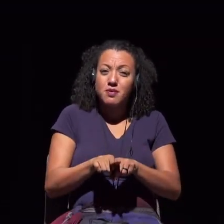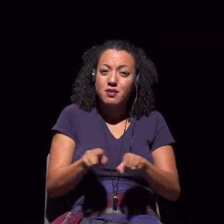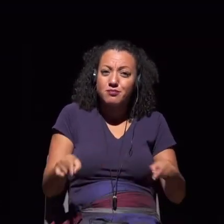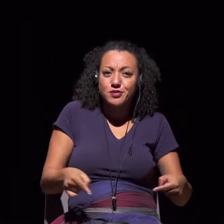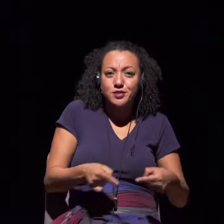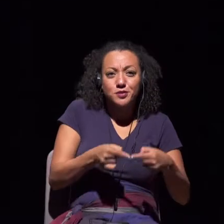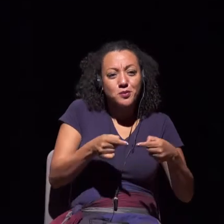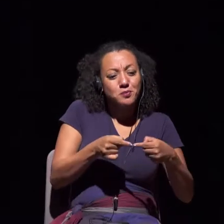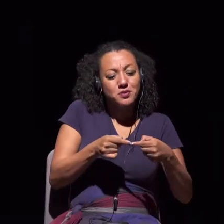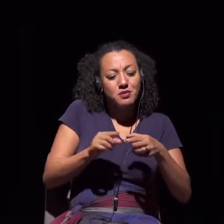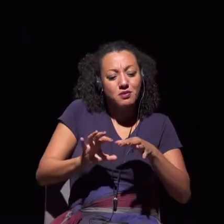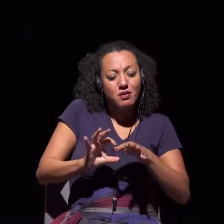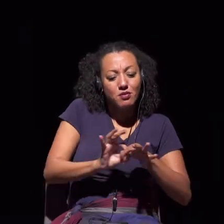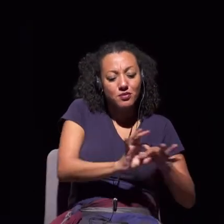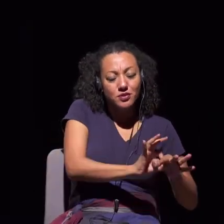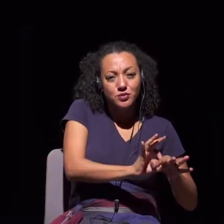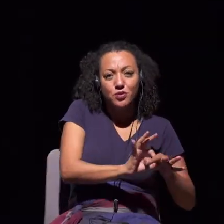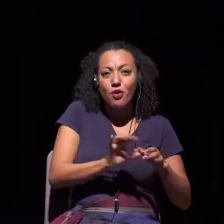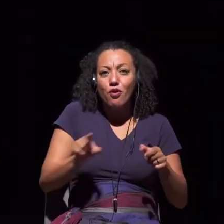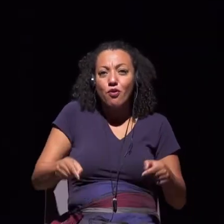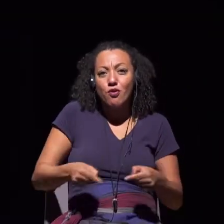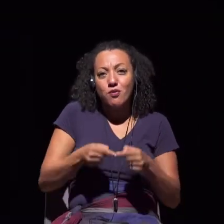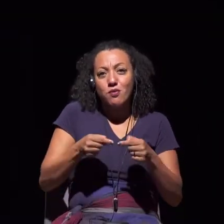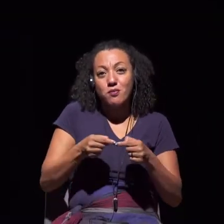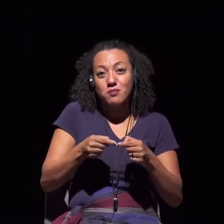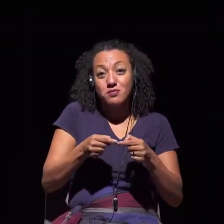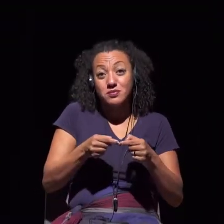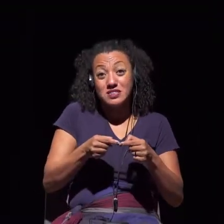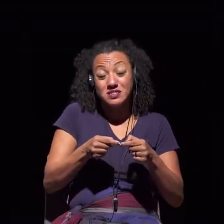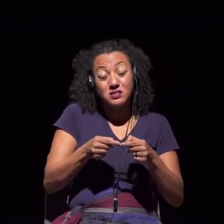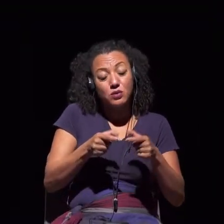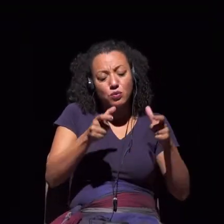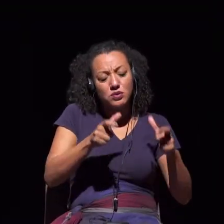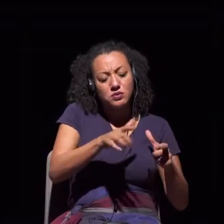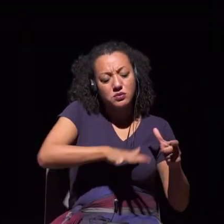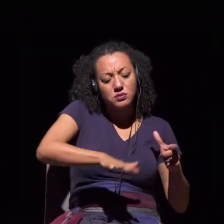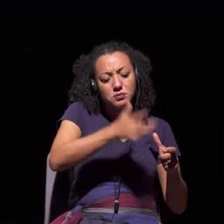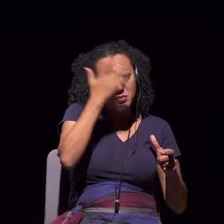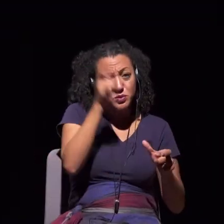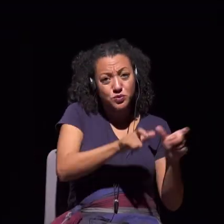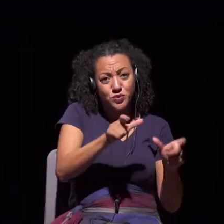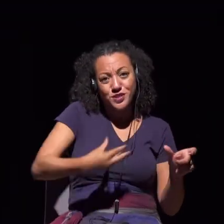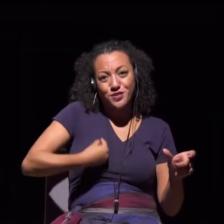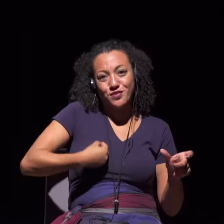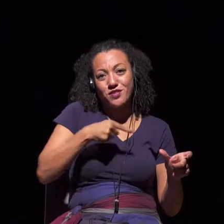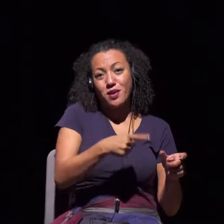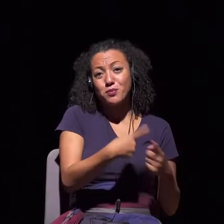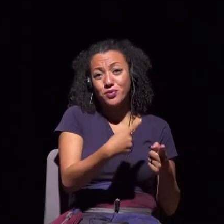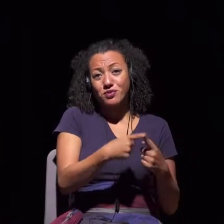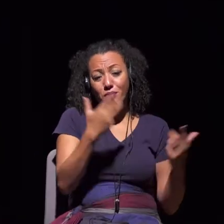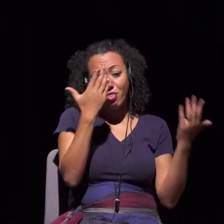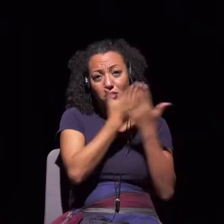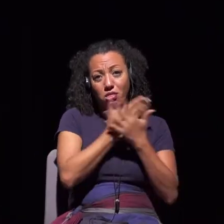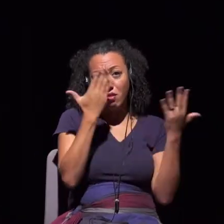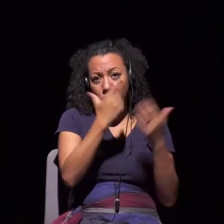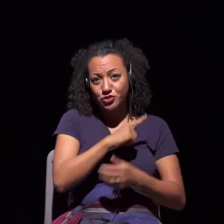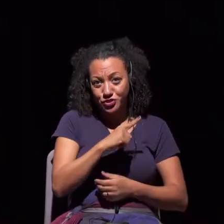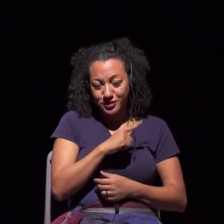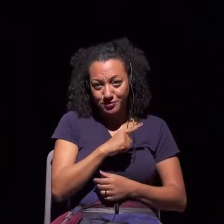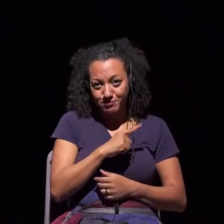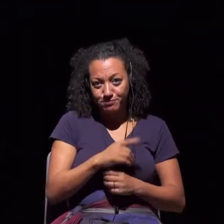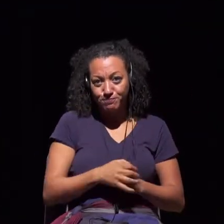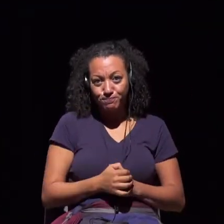culture of this community was invisible, you know, the fact that the the lack of